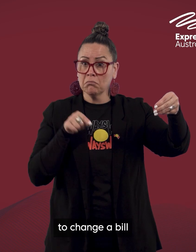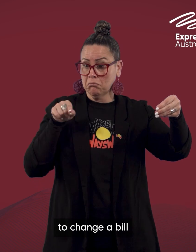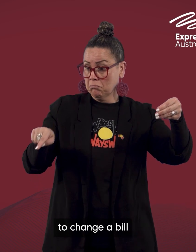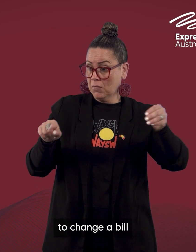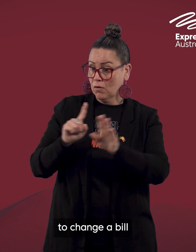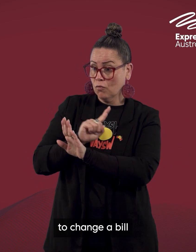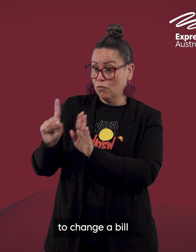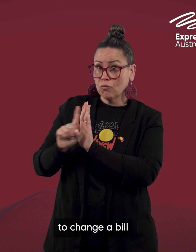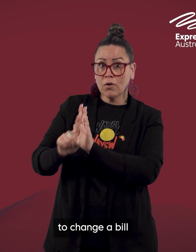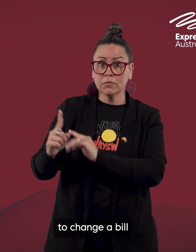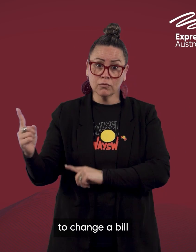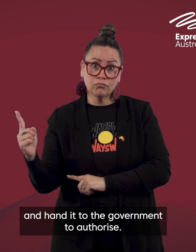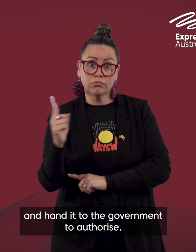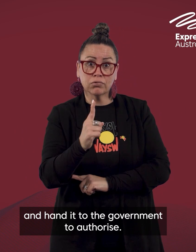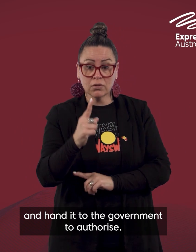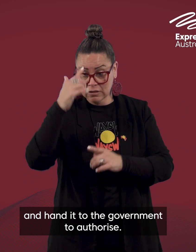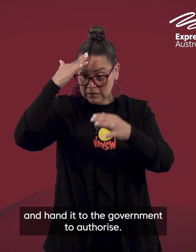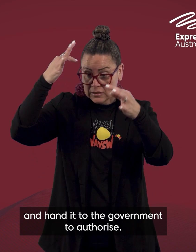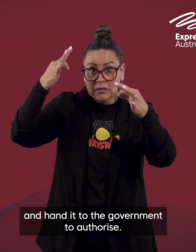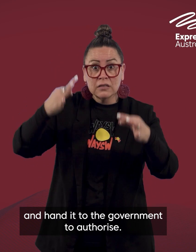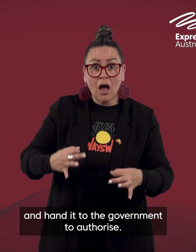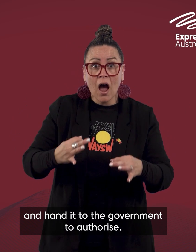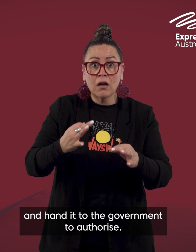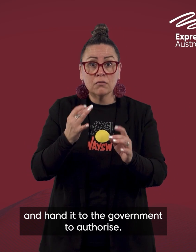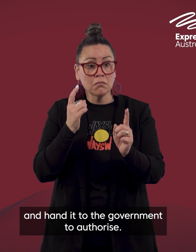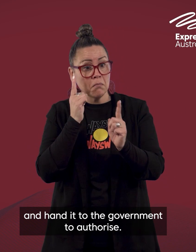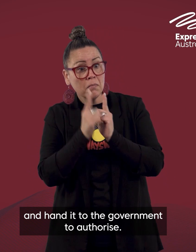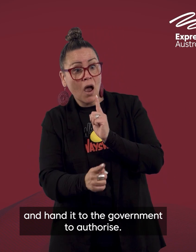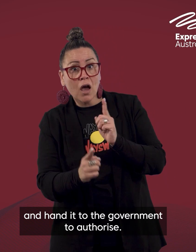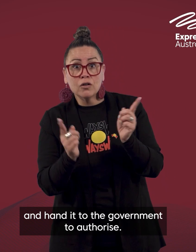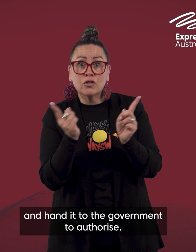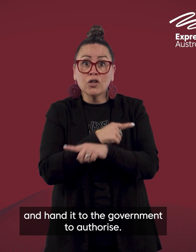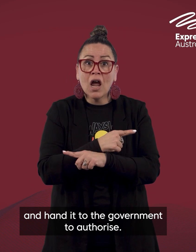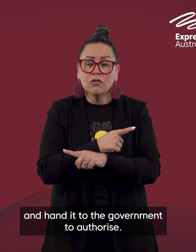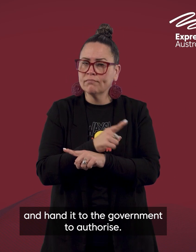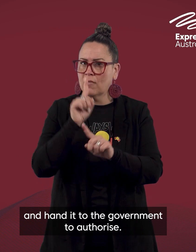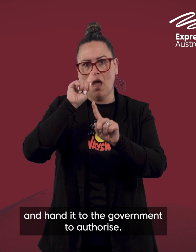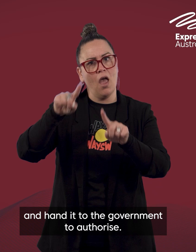to change a bill and hand it to the government to authorise.